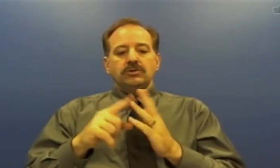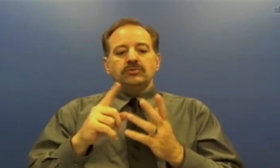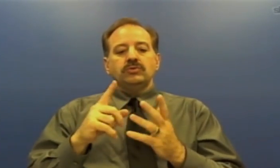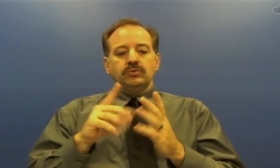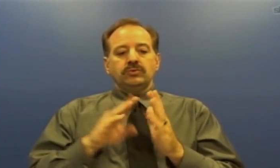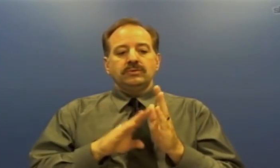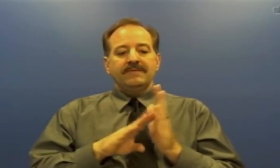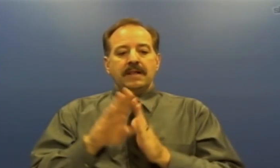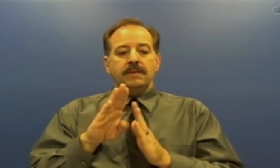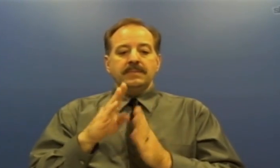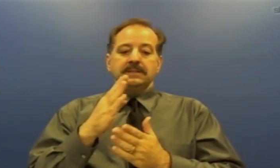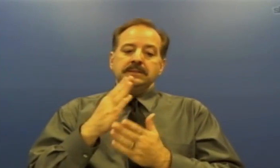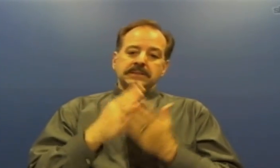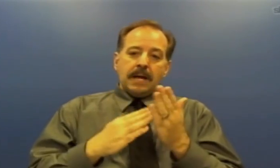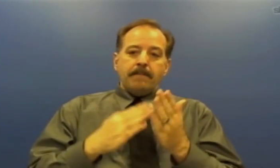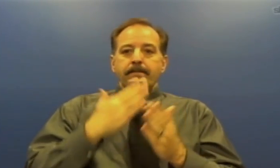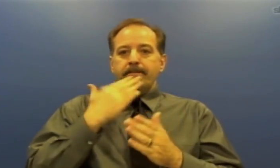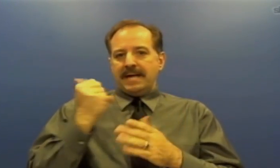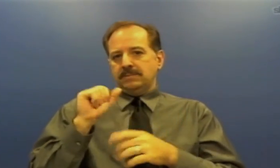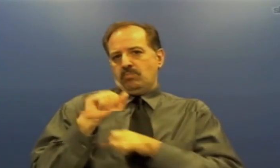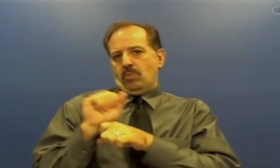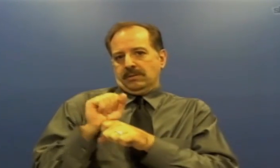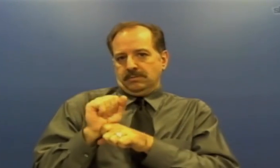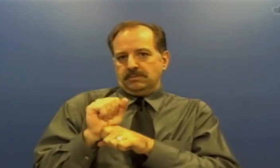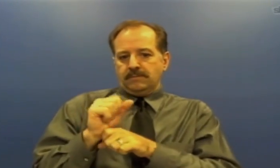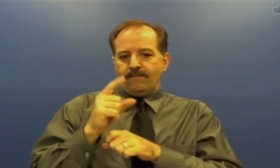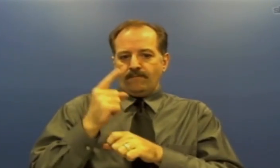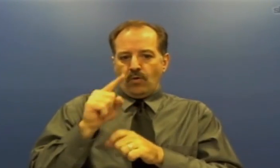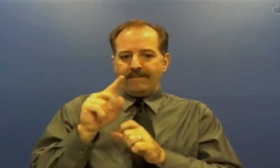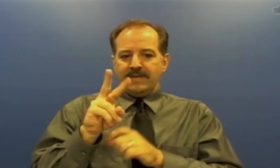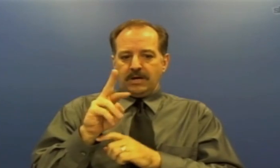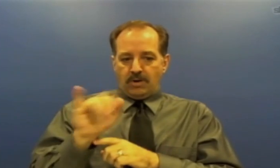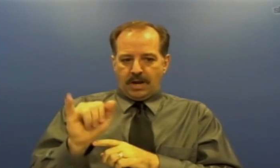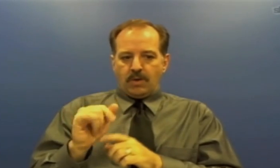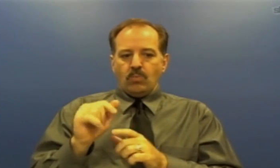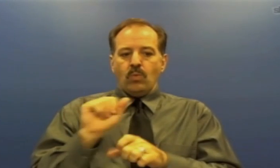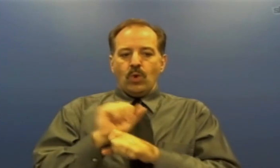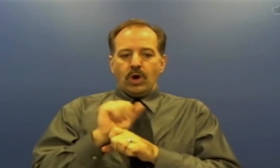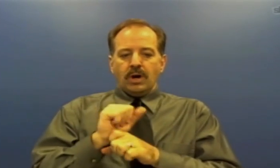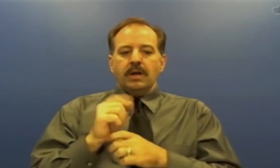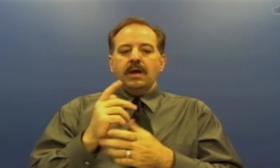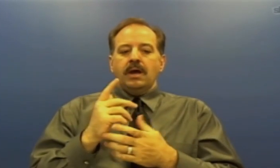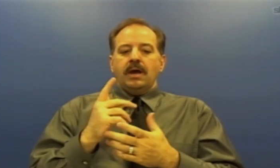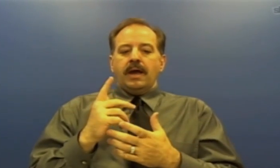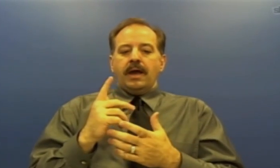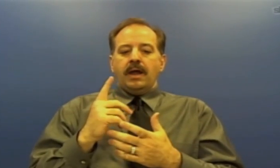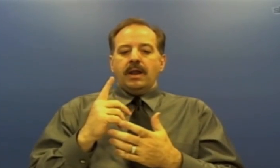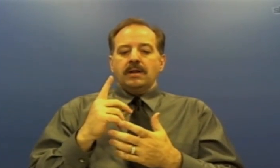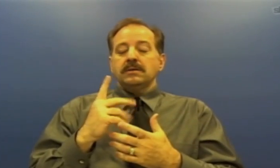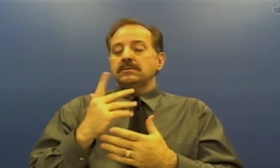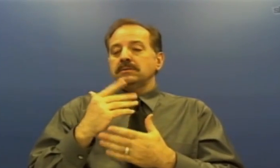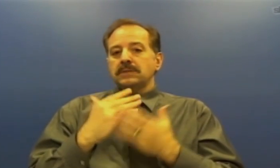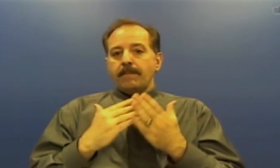Here in Minnesota, we have begun to develop some best practices for VRI work.